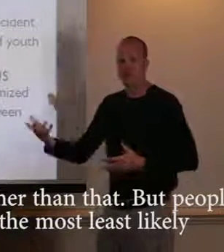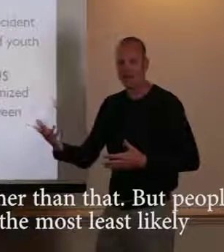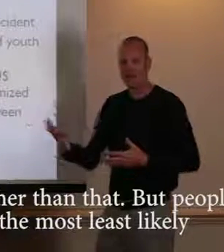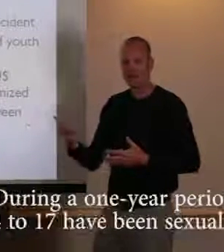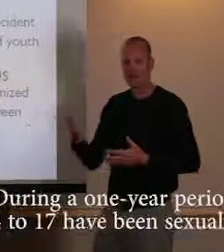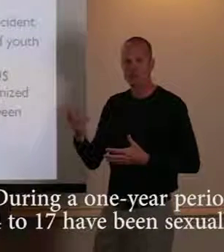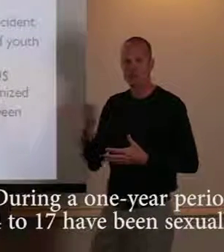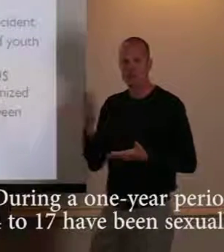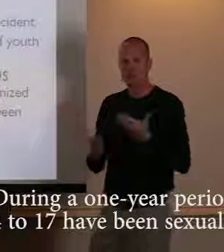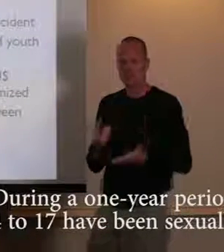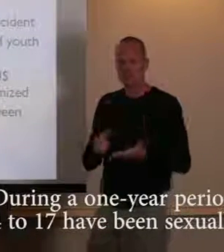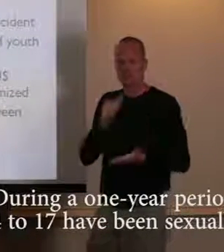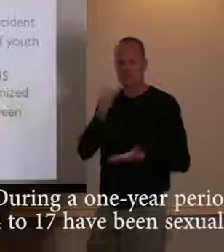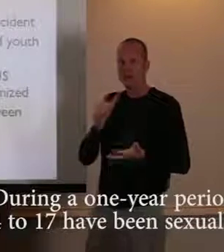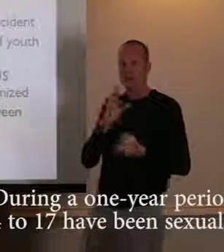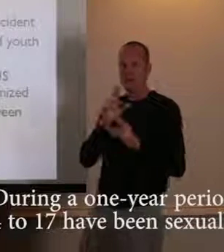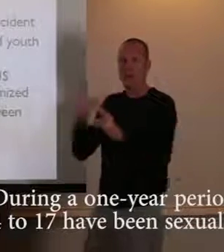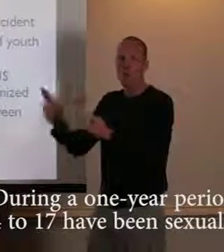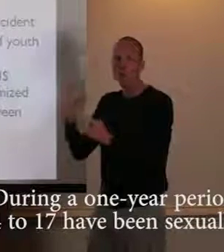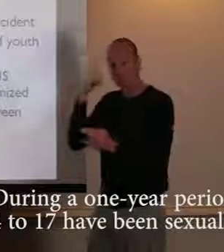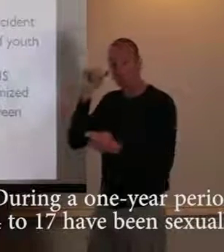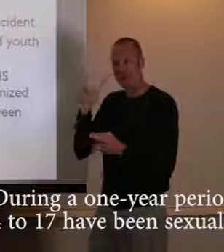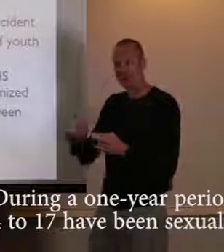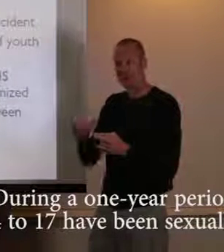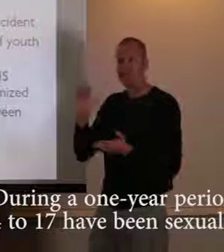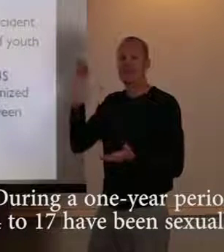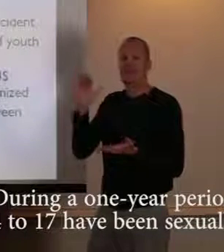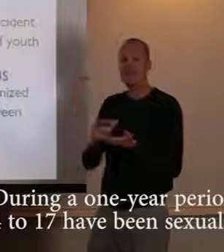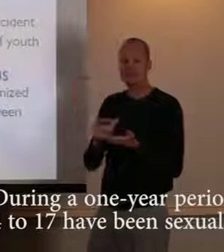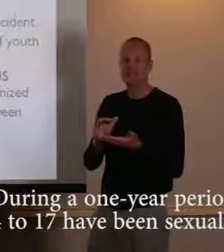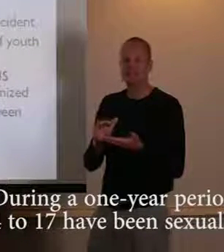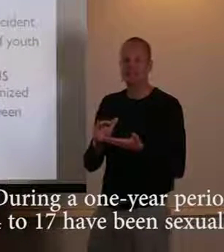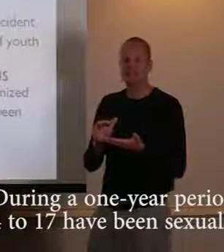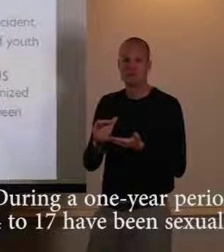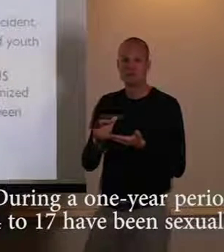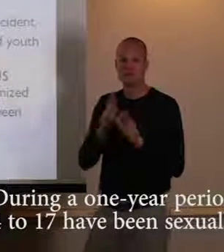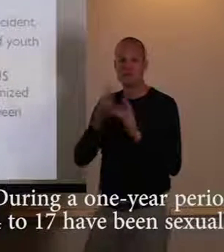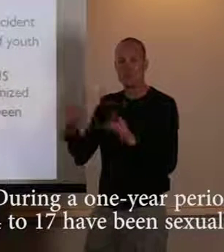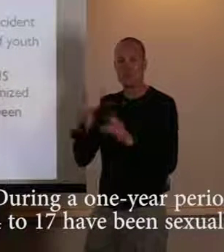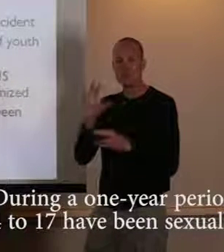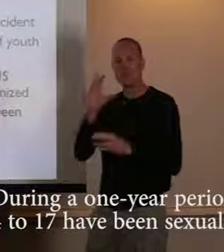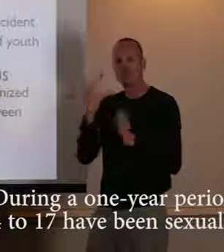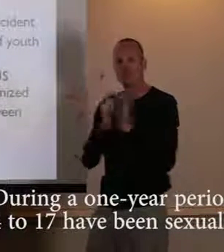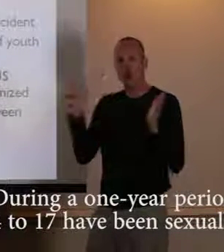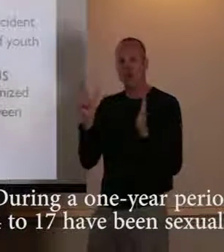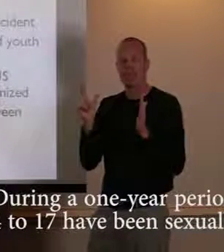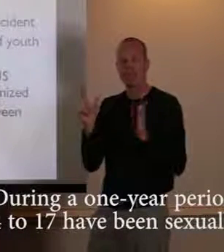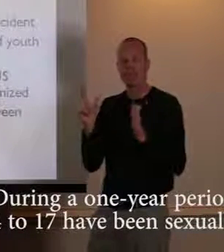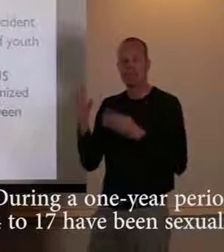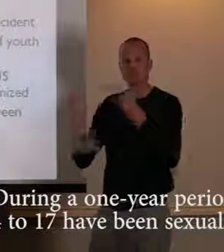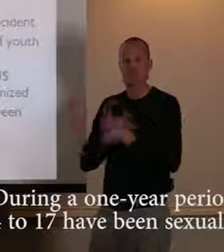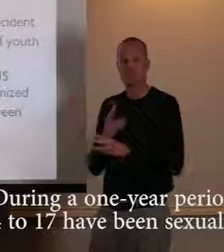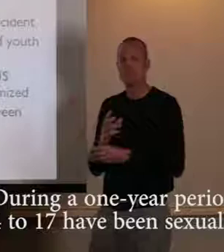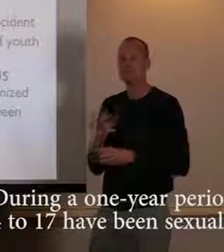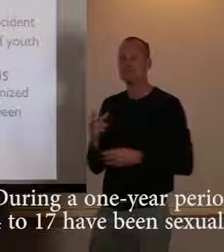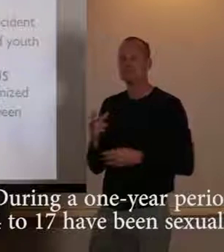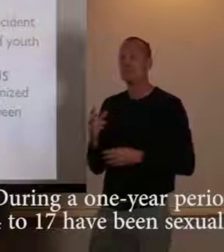least likely reported crime that there is. During a 1-year period in the U.S., 16% of youth ages 14 to